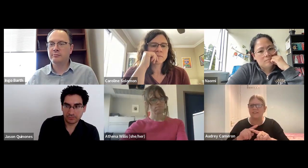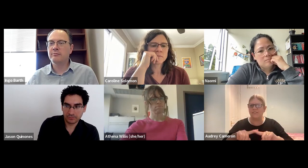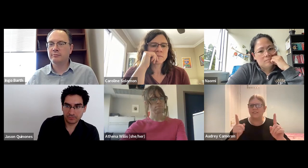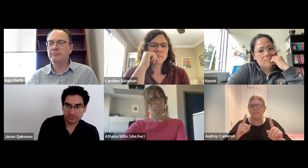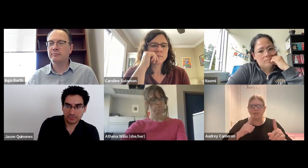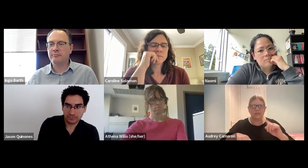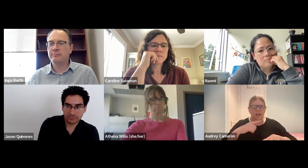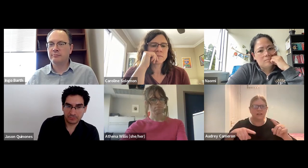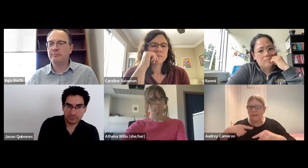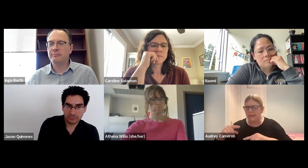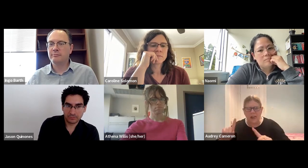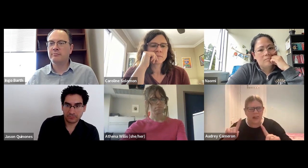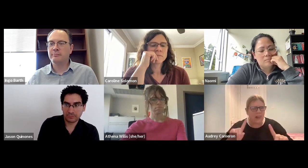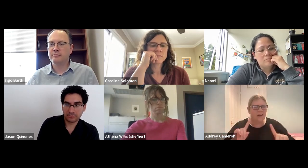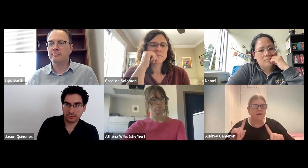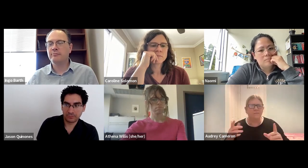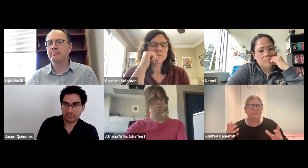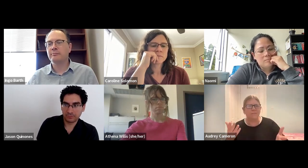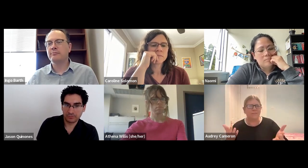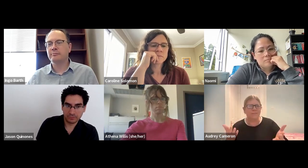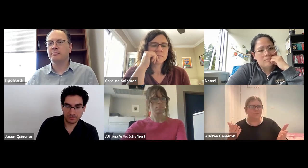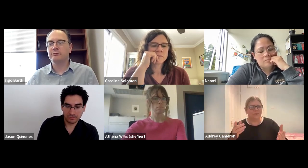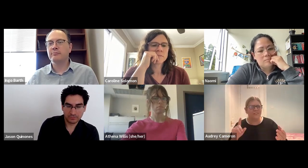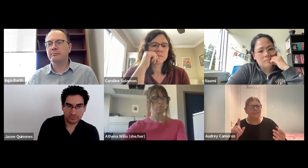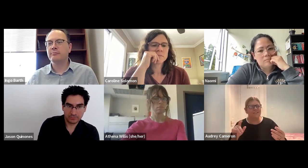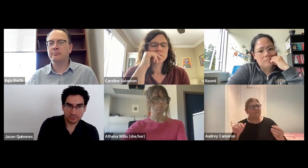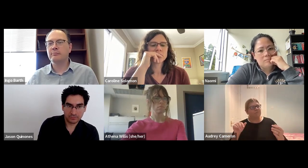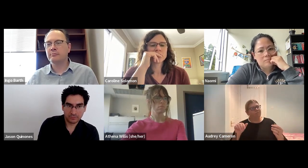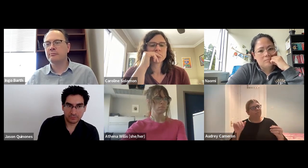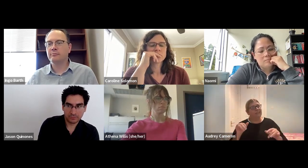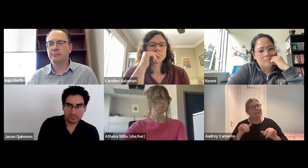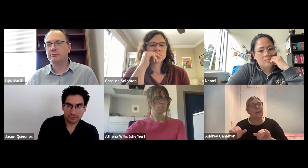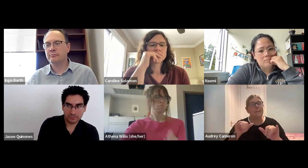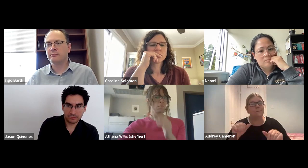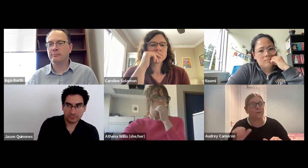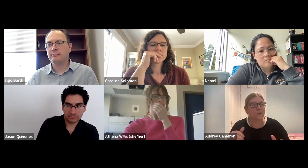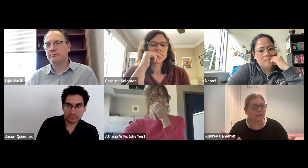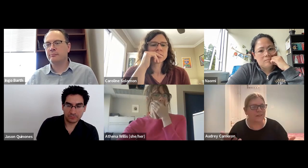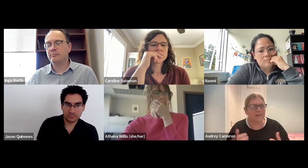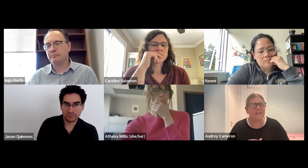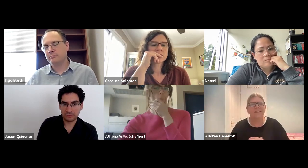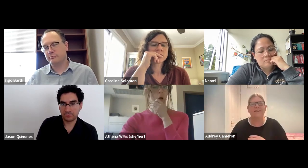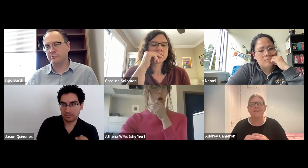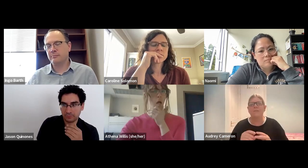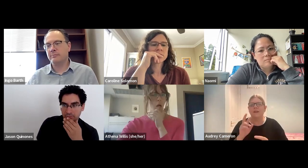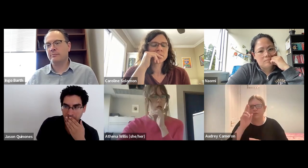deaf exchange of ideas. And that can be hard when there's a variety of different signs to be on the same page, to have